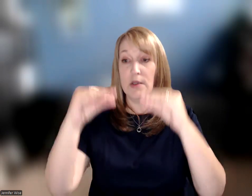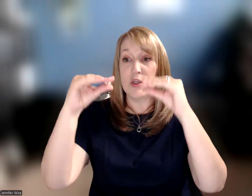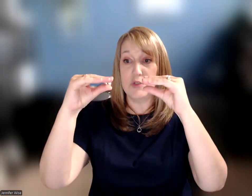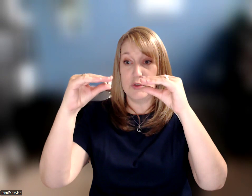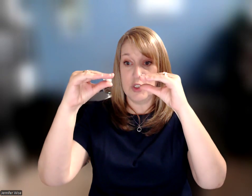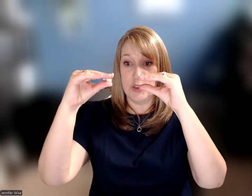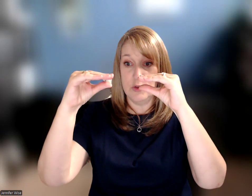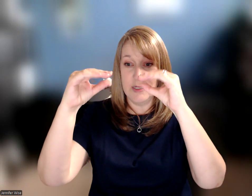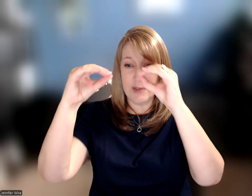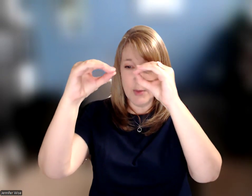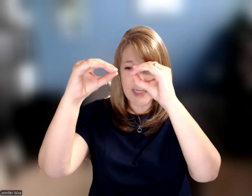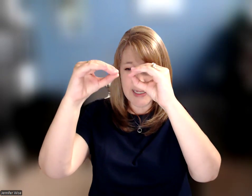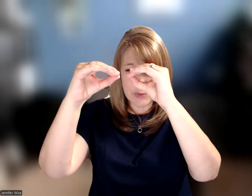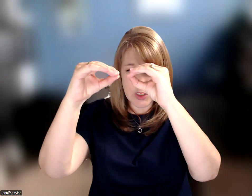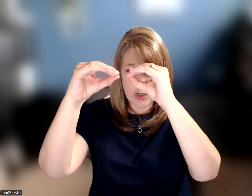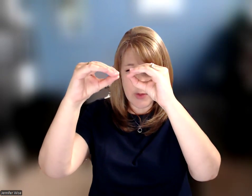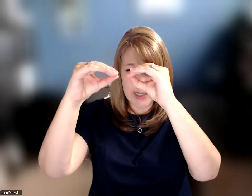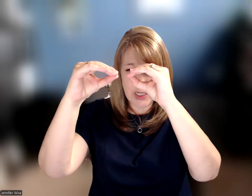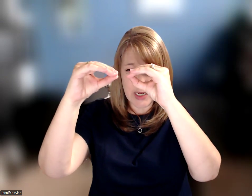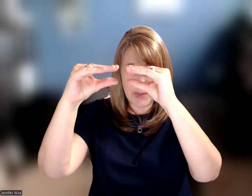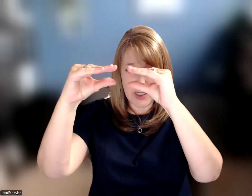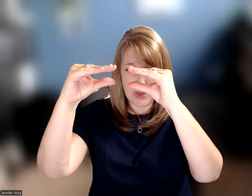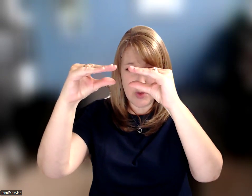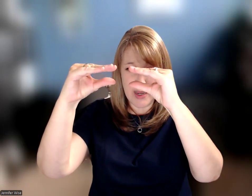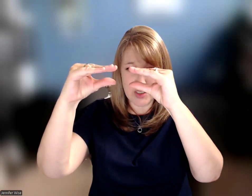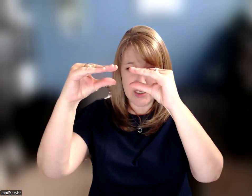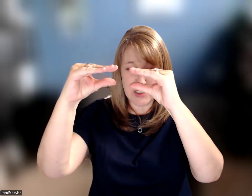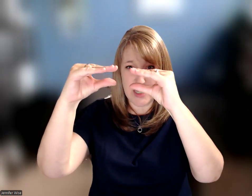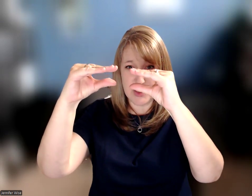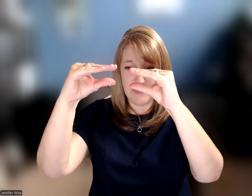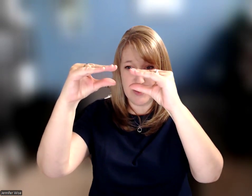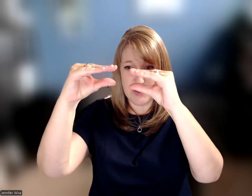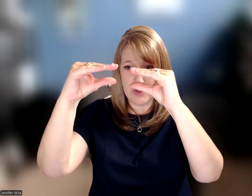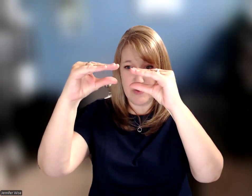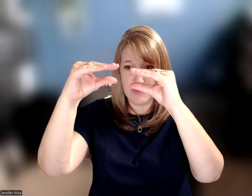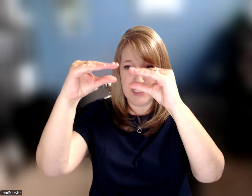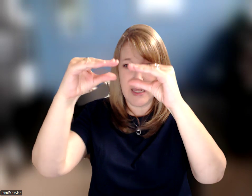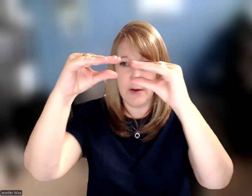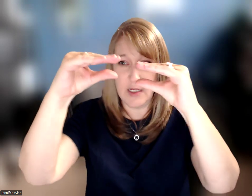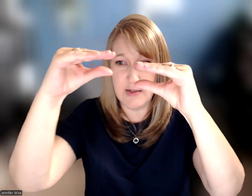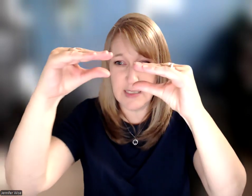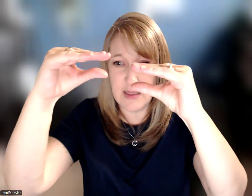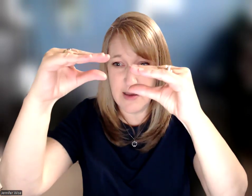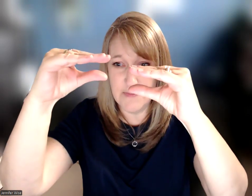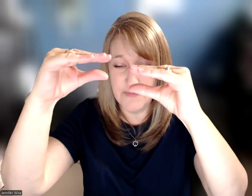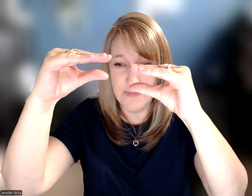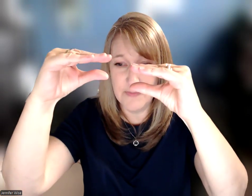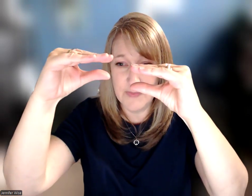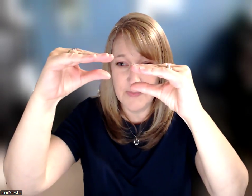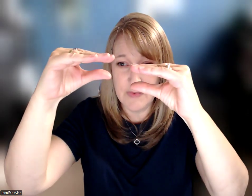You do two, it's almost like a squished O hand shape, but you don't actually touch your fingers and your thumb together. Can you see that?